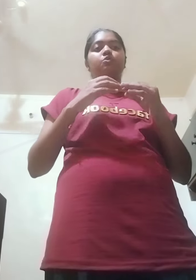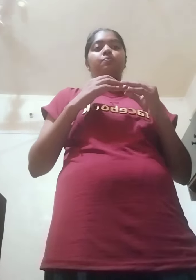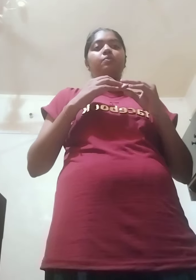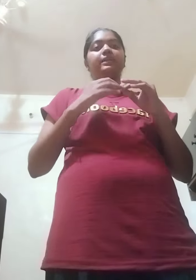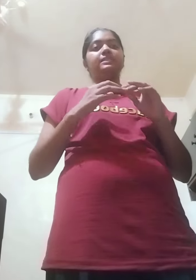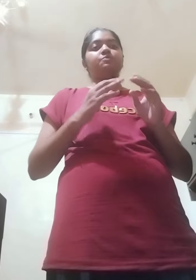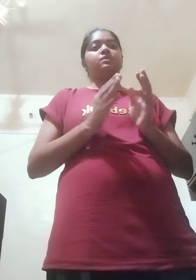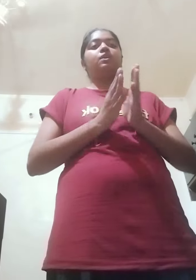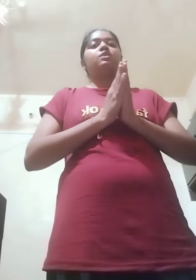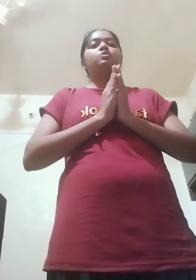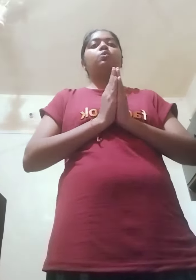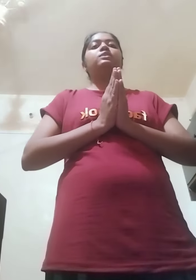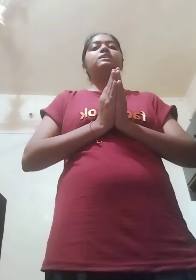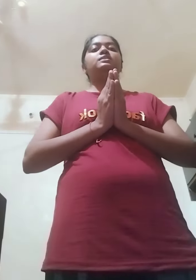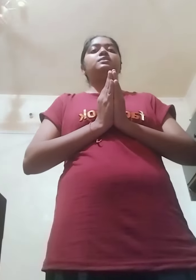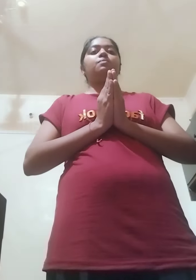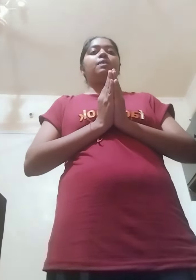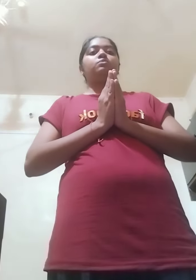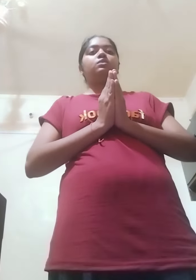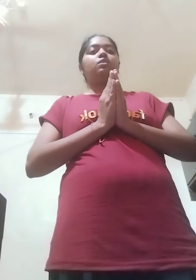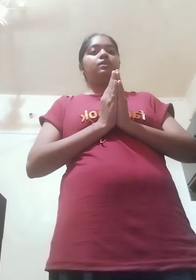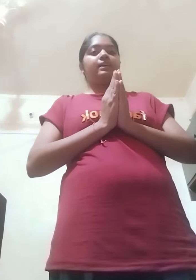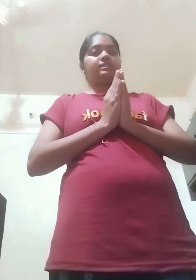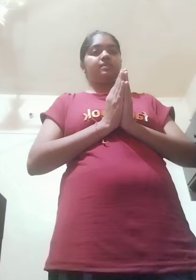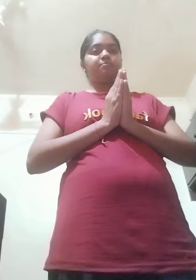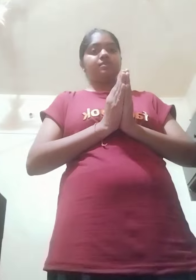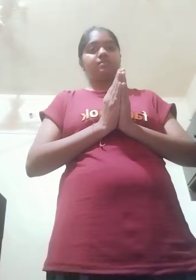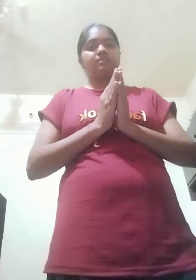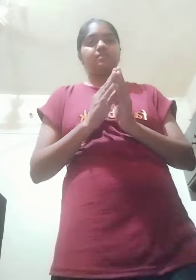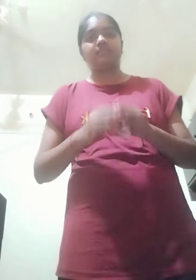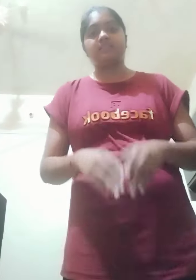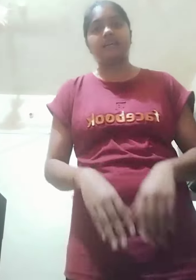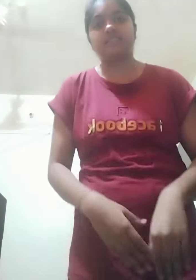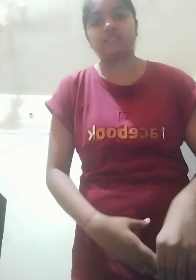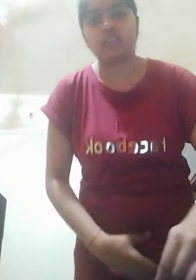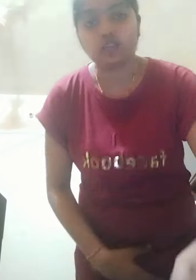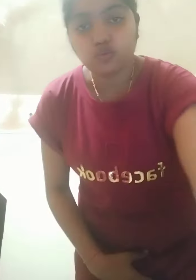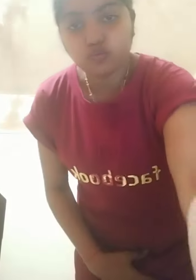bound exception. So this is about the exceptions. That's it. Thank you.